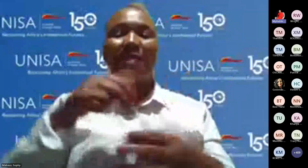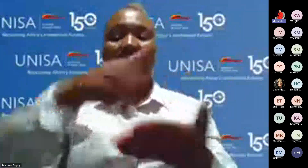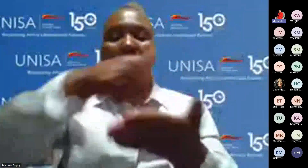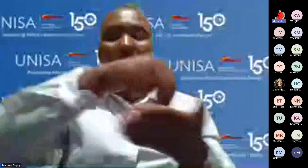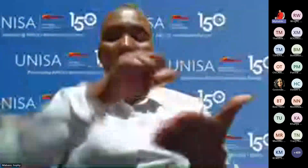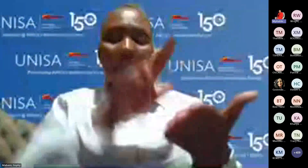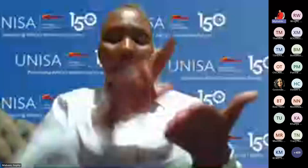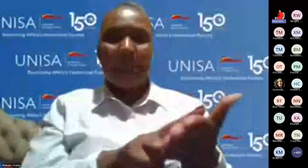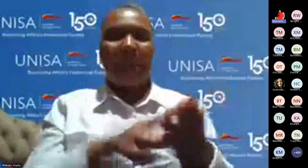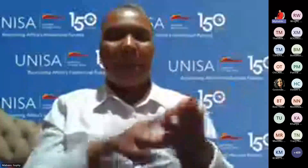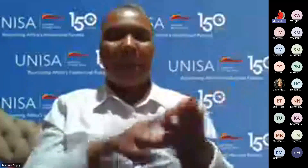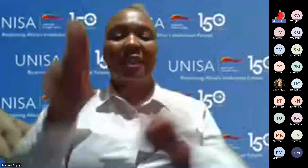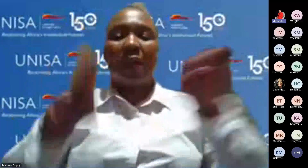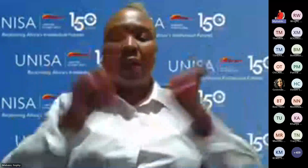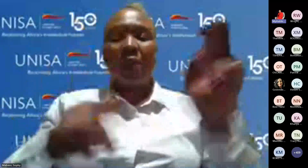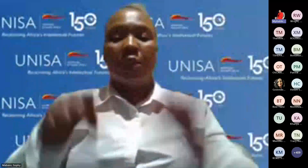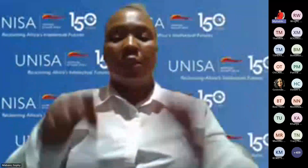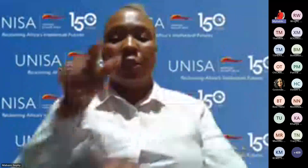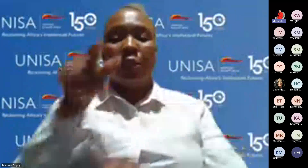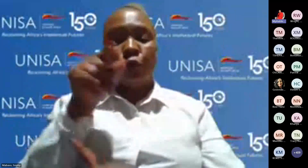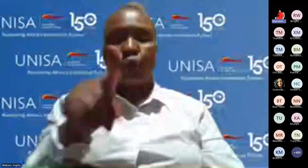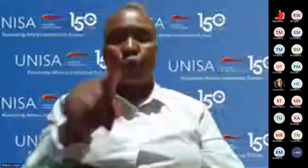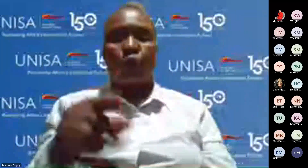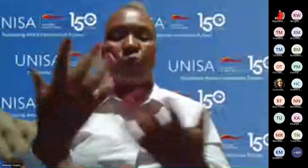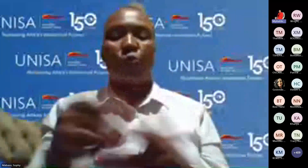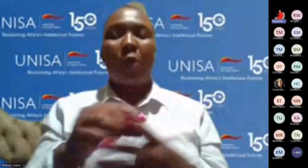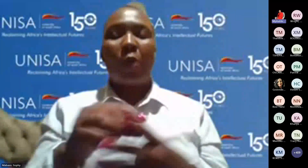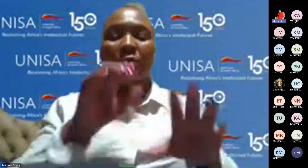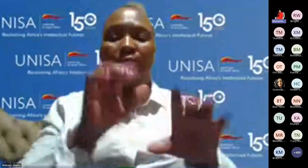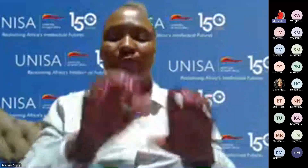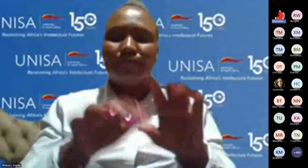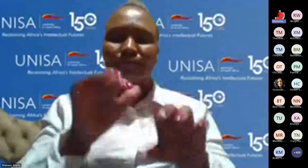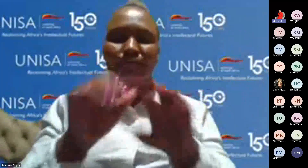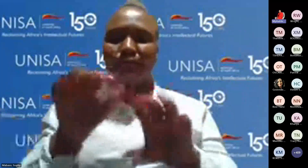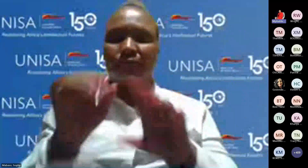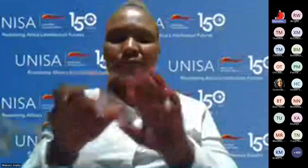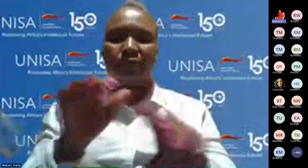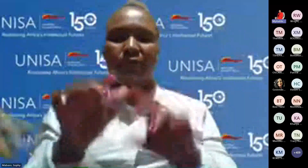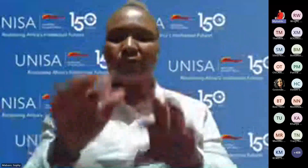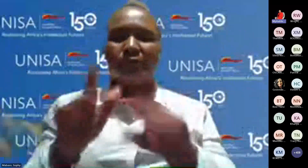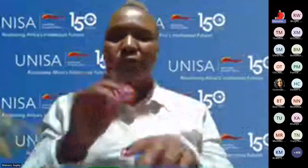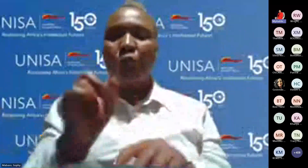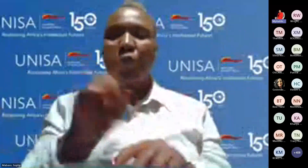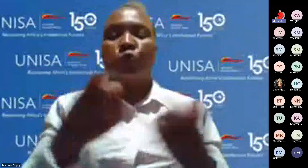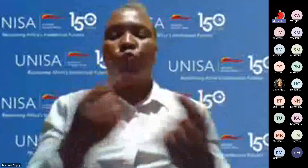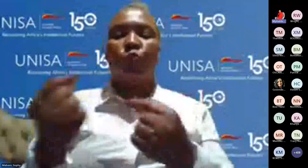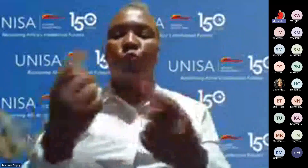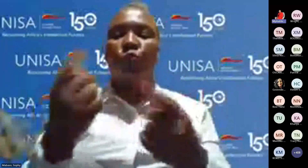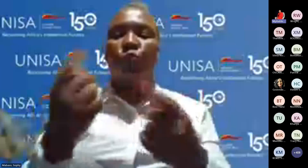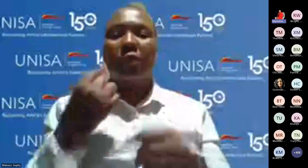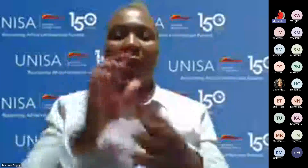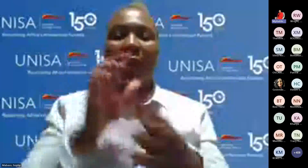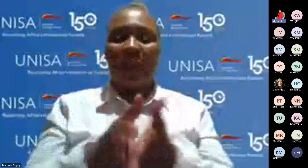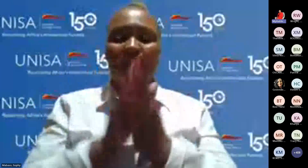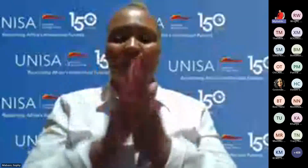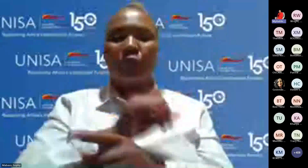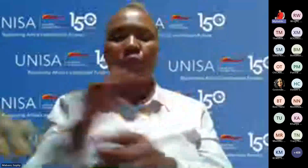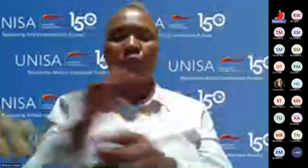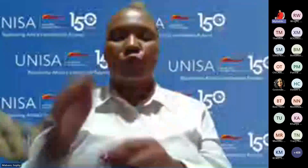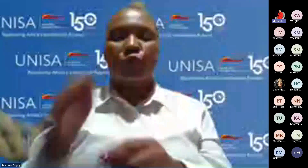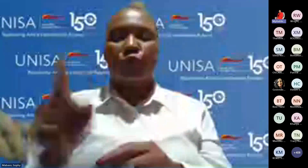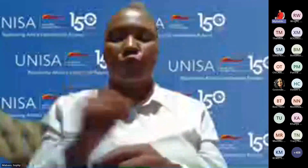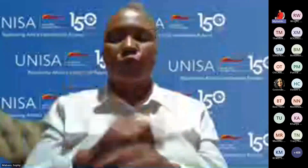is invigilating you. So when you are typing, what you'll do is when it requests you to